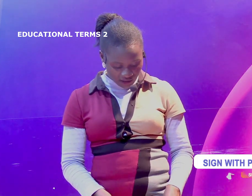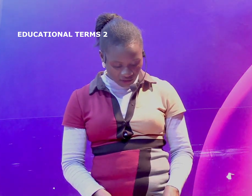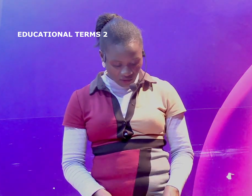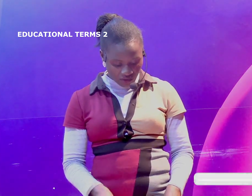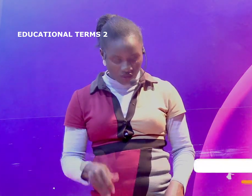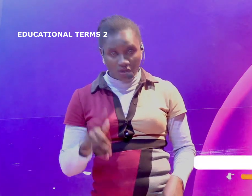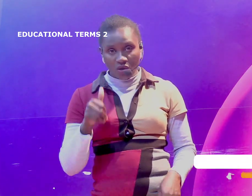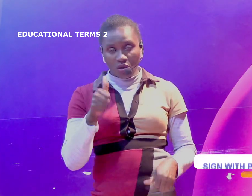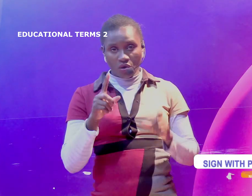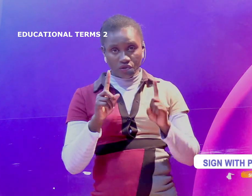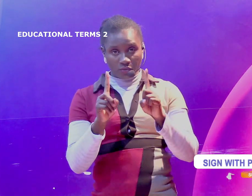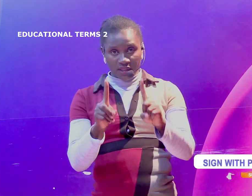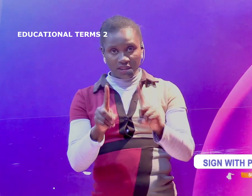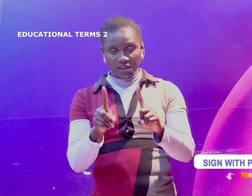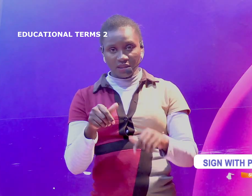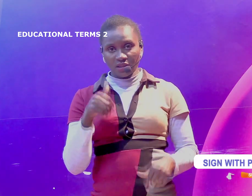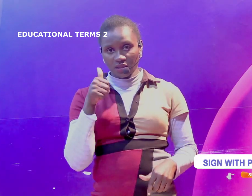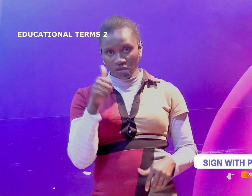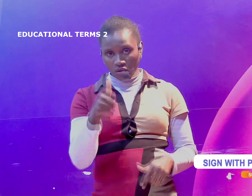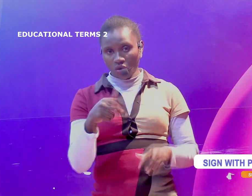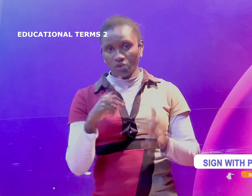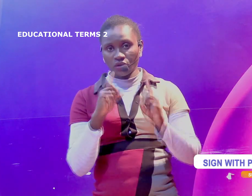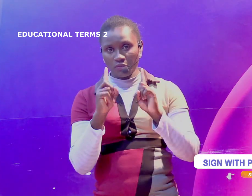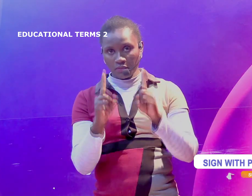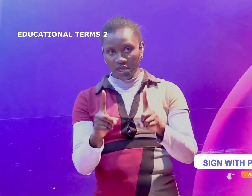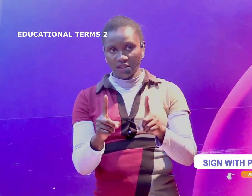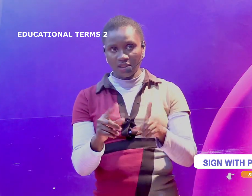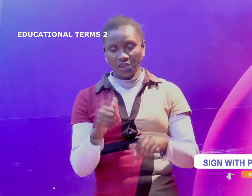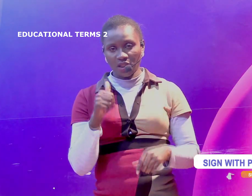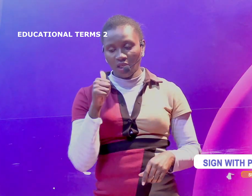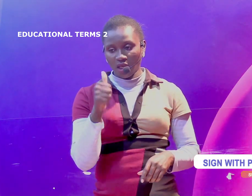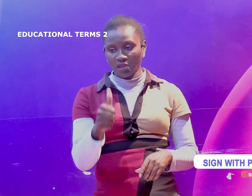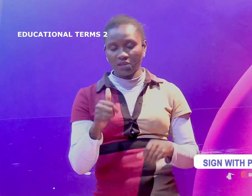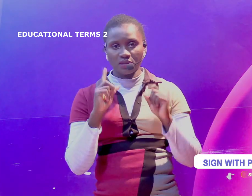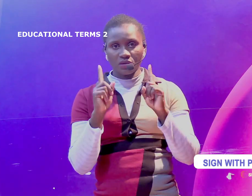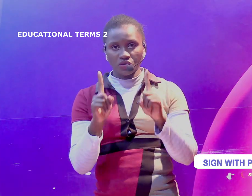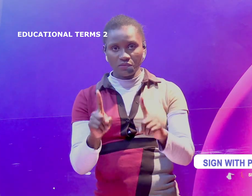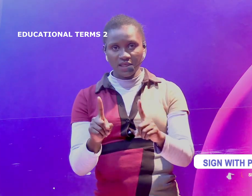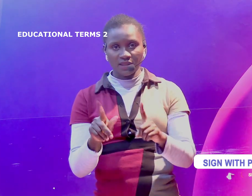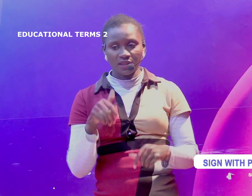So automatic, it is automatic, like this, automatic.